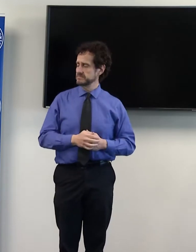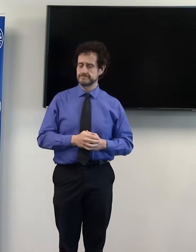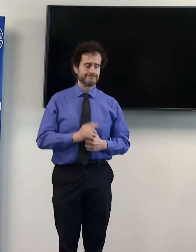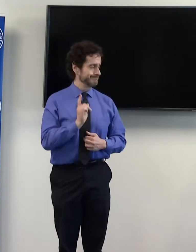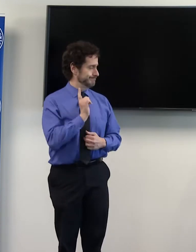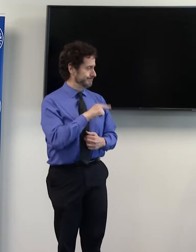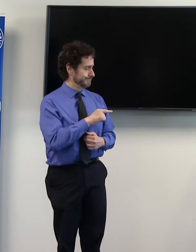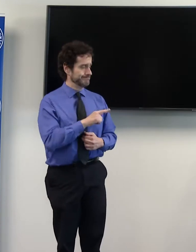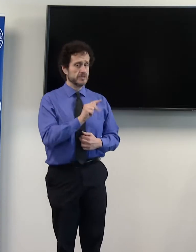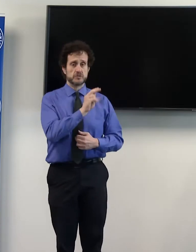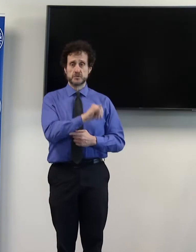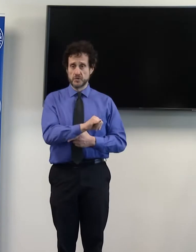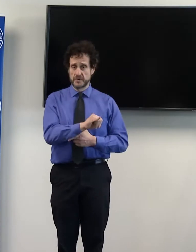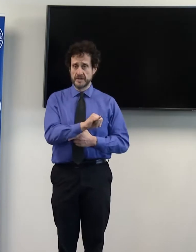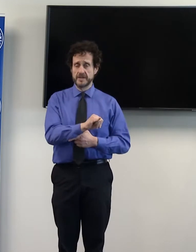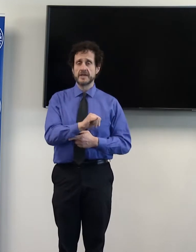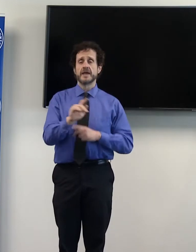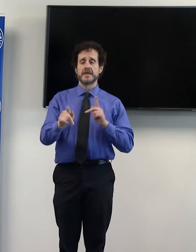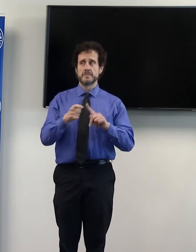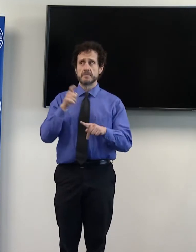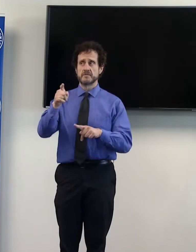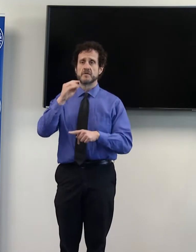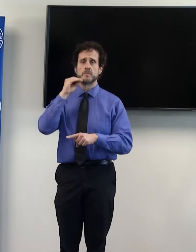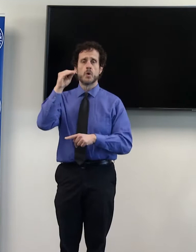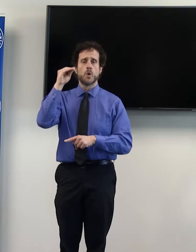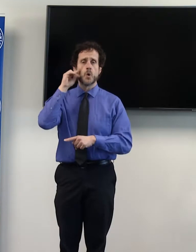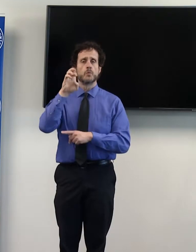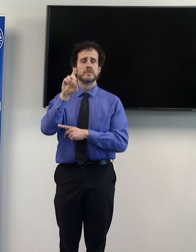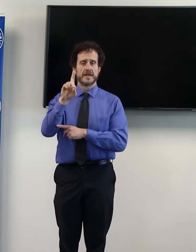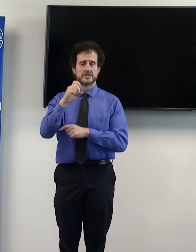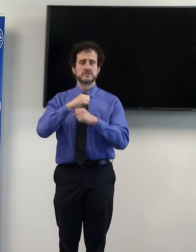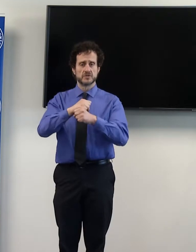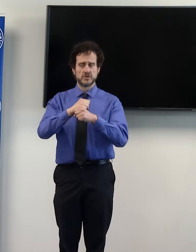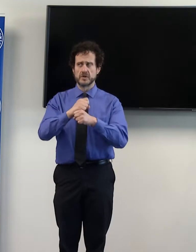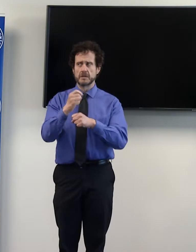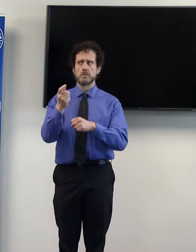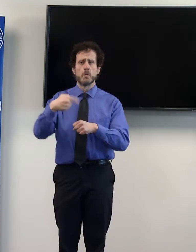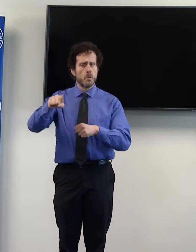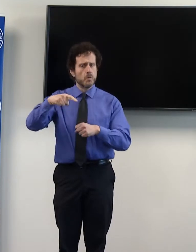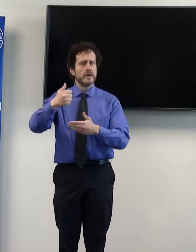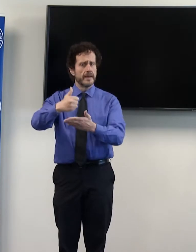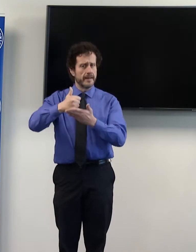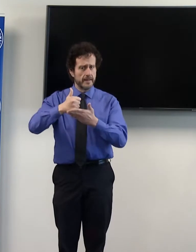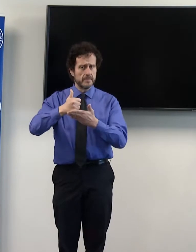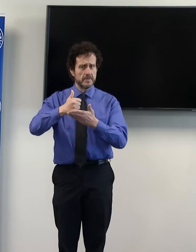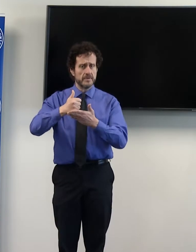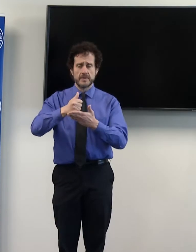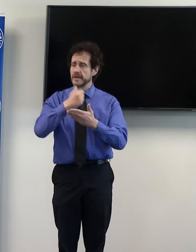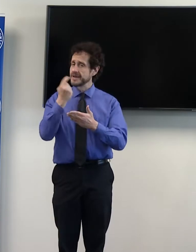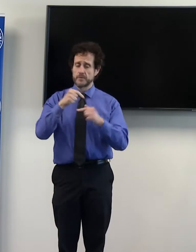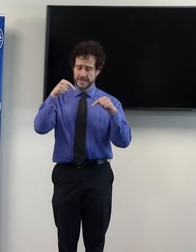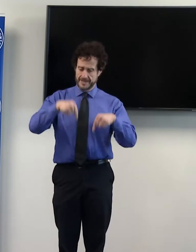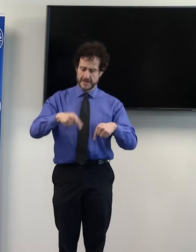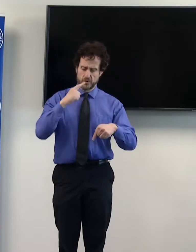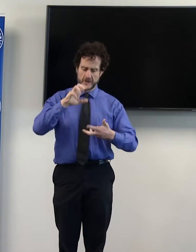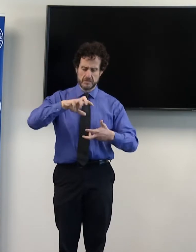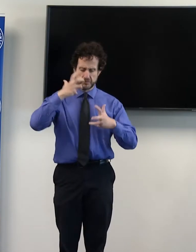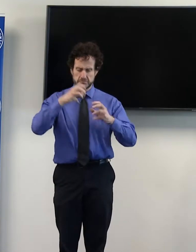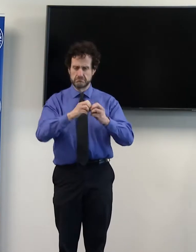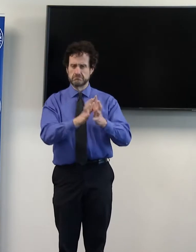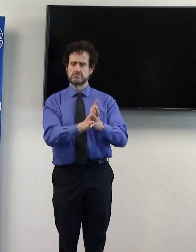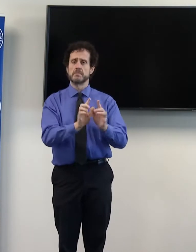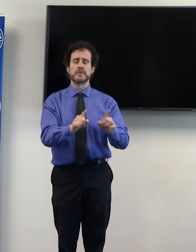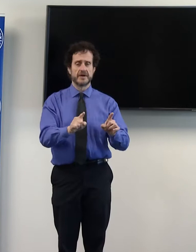and the folks from Homeland Security have been so amazingly helpful, not just here with the unrest, but with